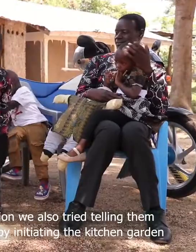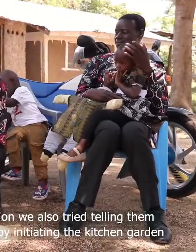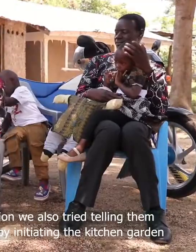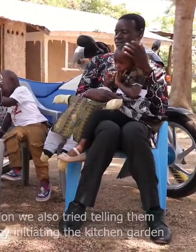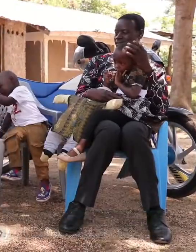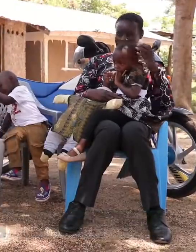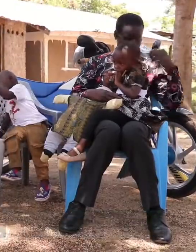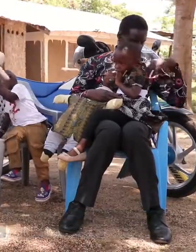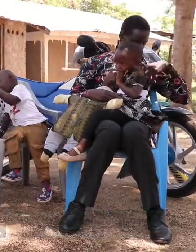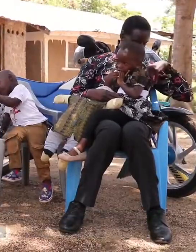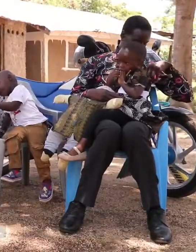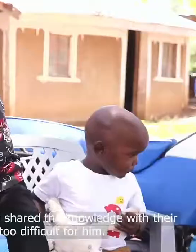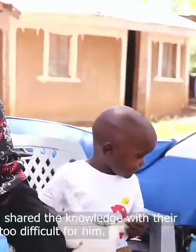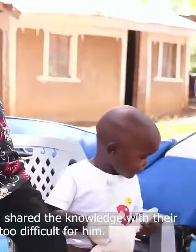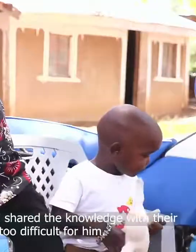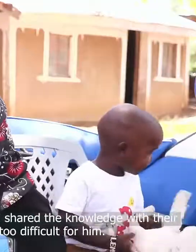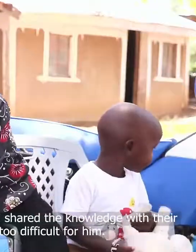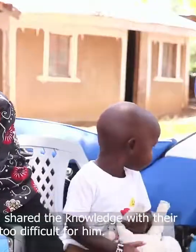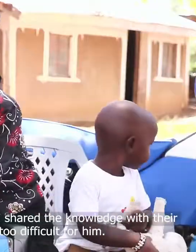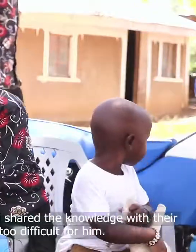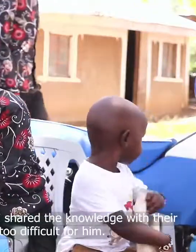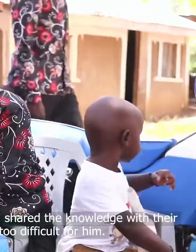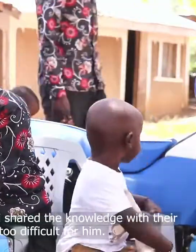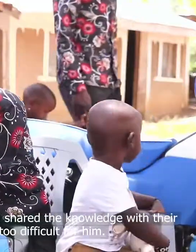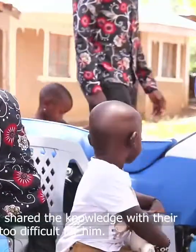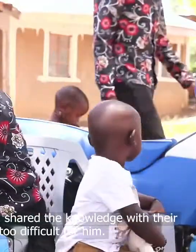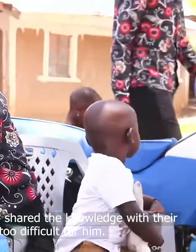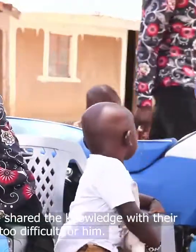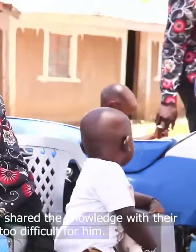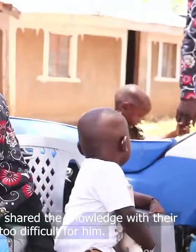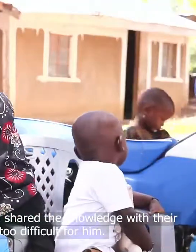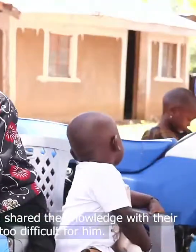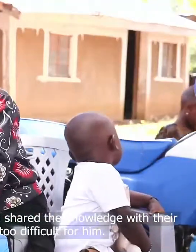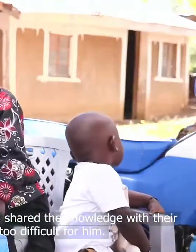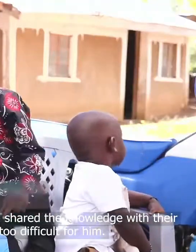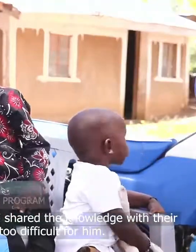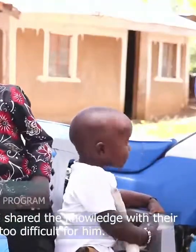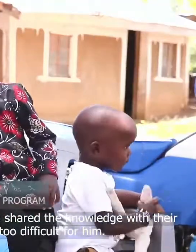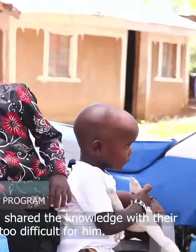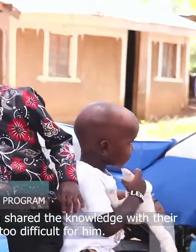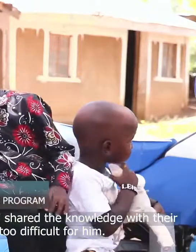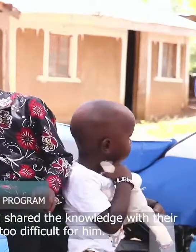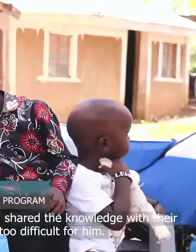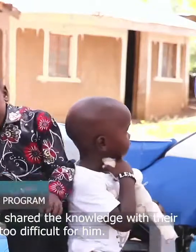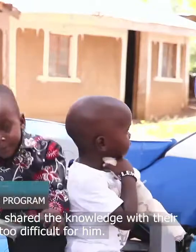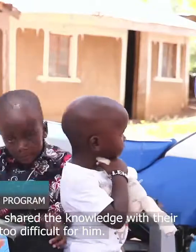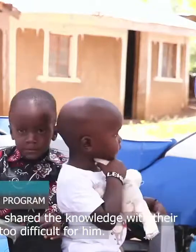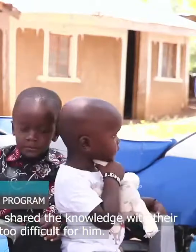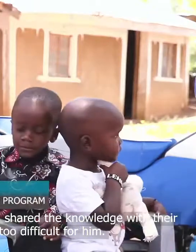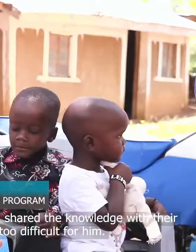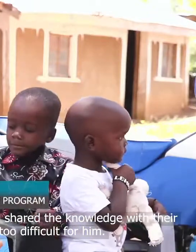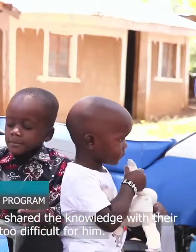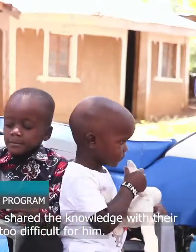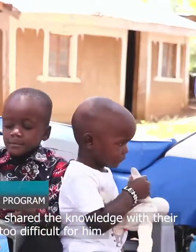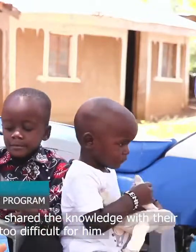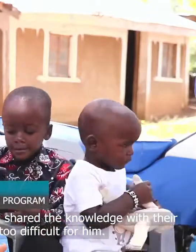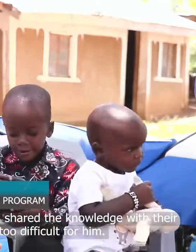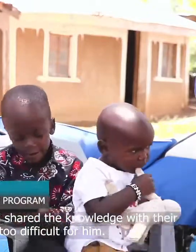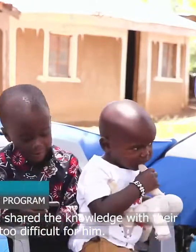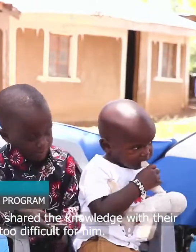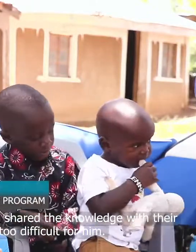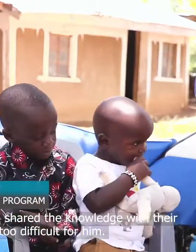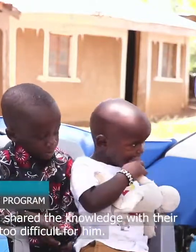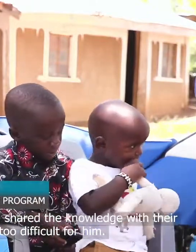the kitchen garden around them. Uzuri nilikuwa nafundishwa hizi vitu na naenda kuambia babake. At first alikuwa anaona ni